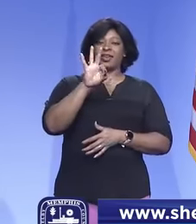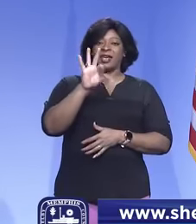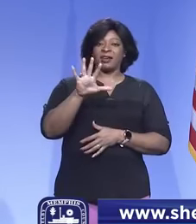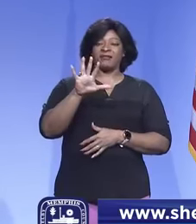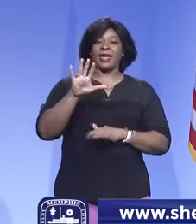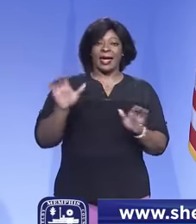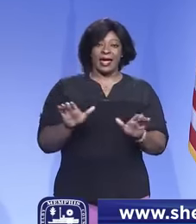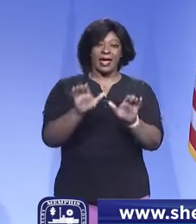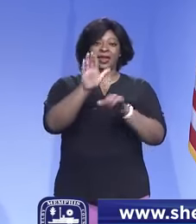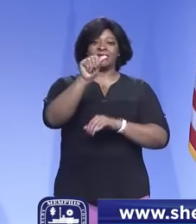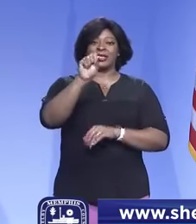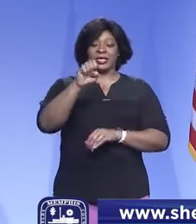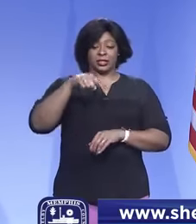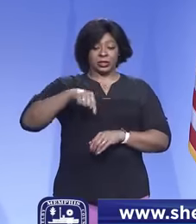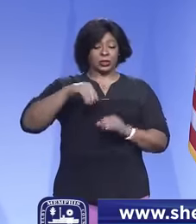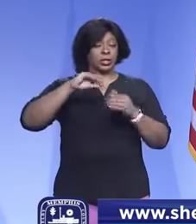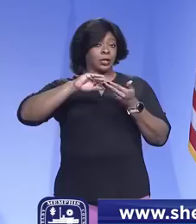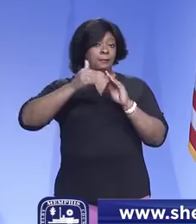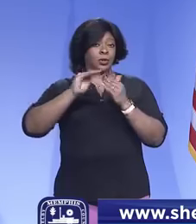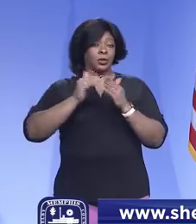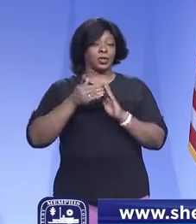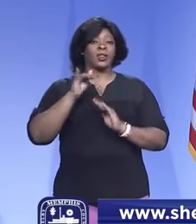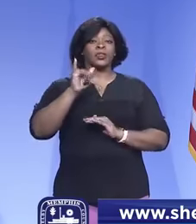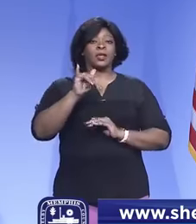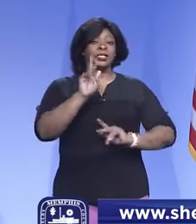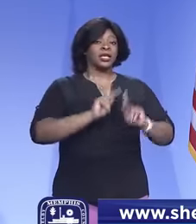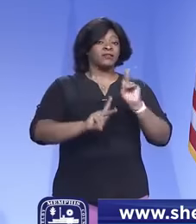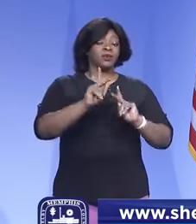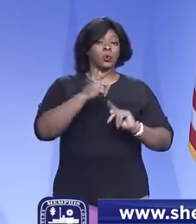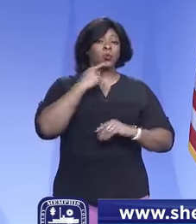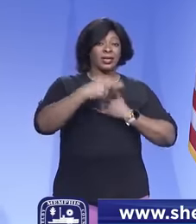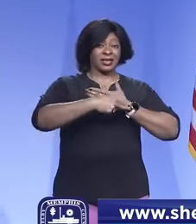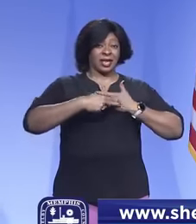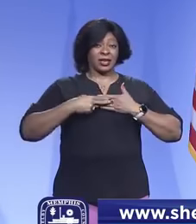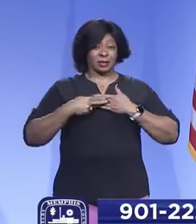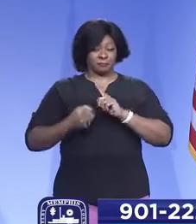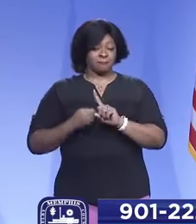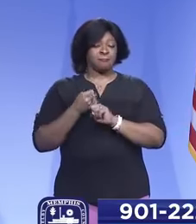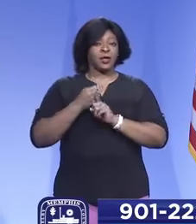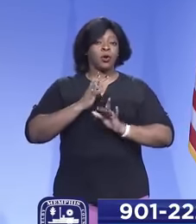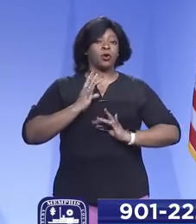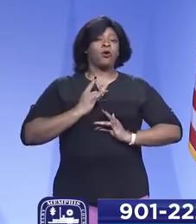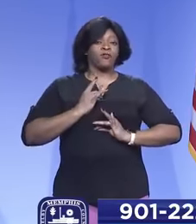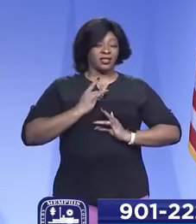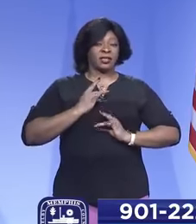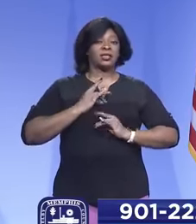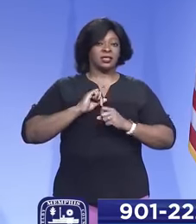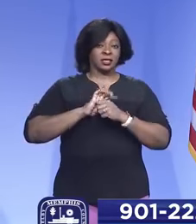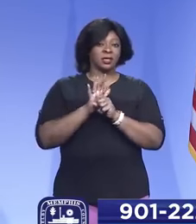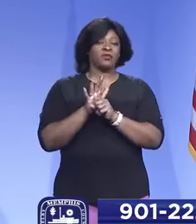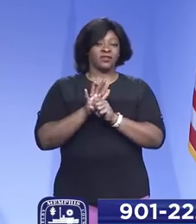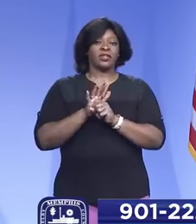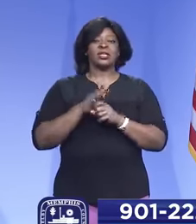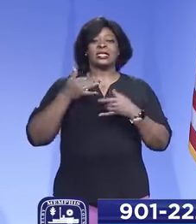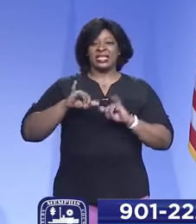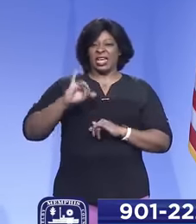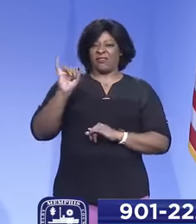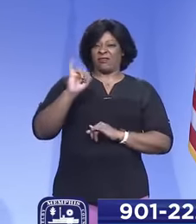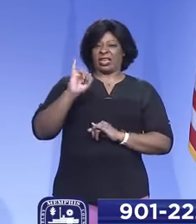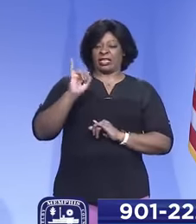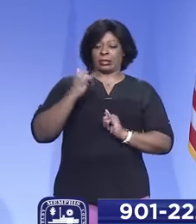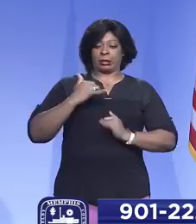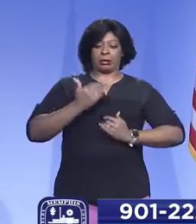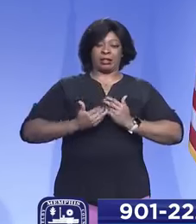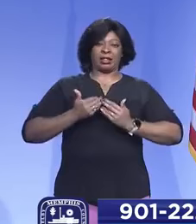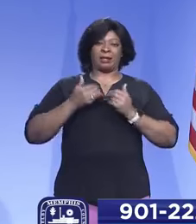3,595 active cases in the community. Those are individuals who have been diagnosed with COVID that still are infectious and pose a